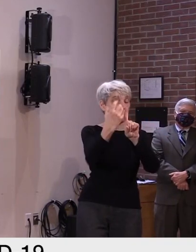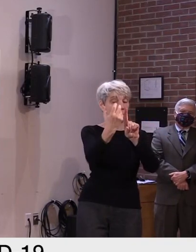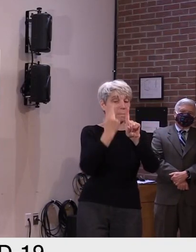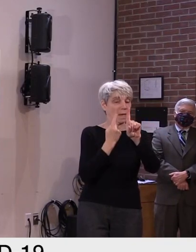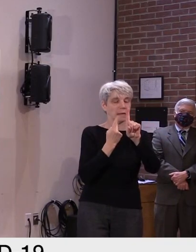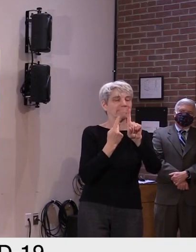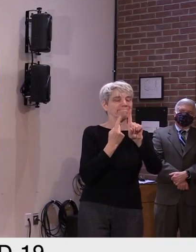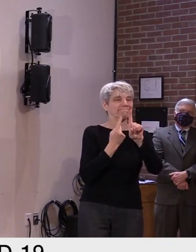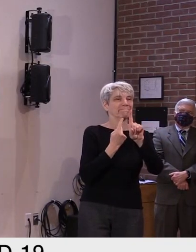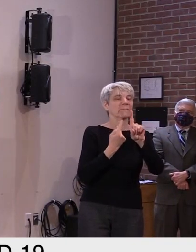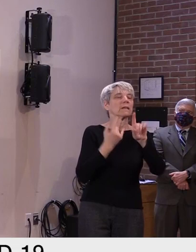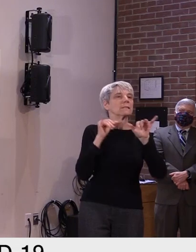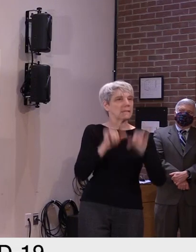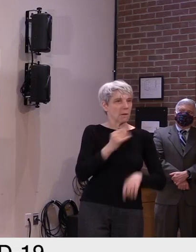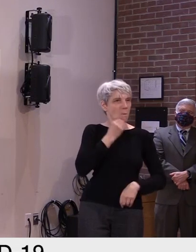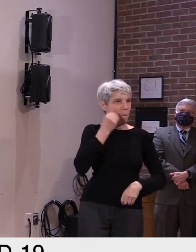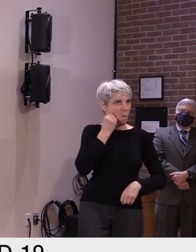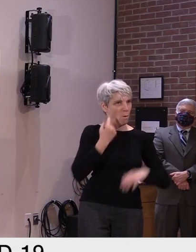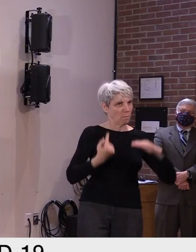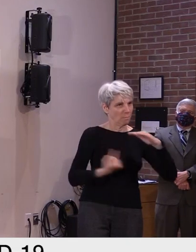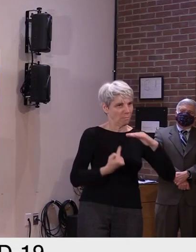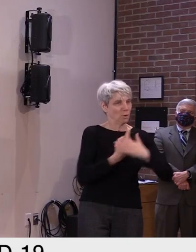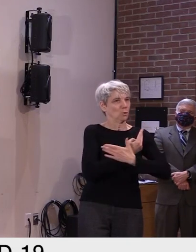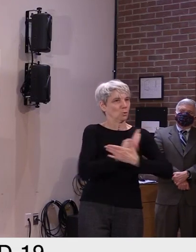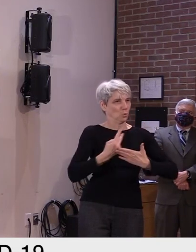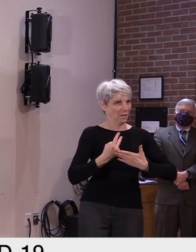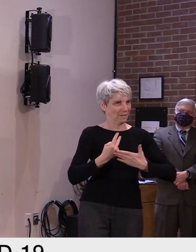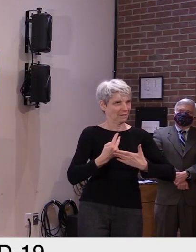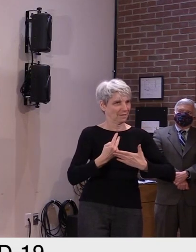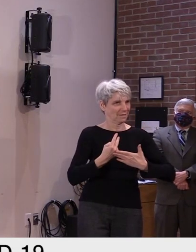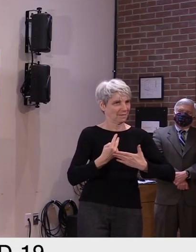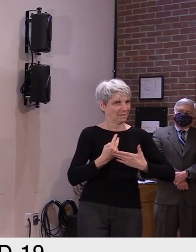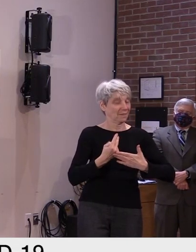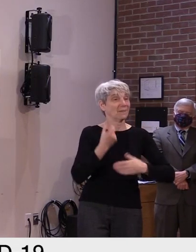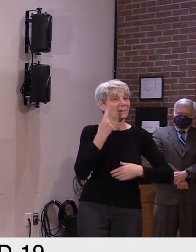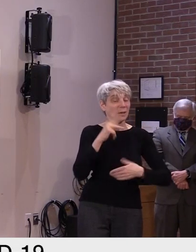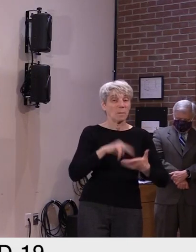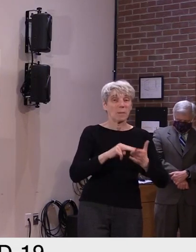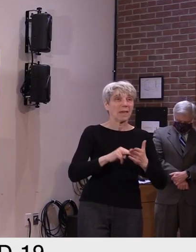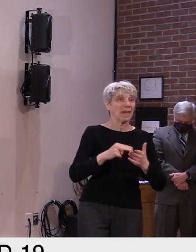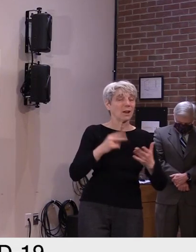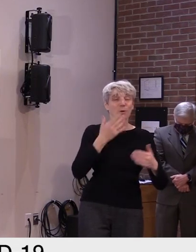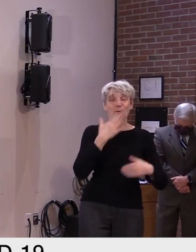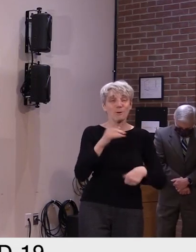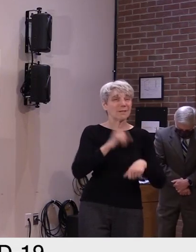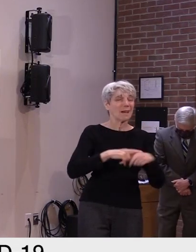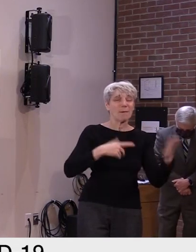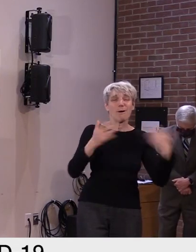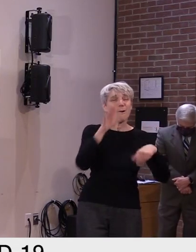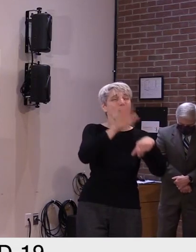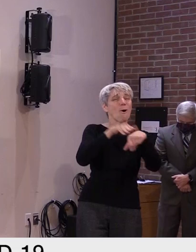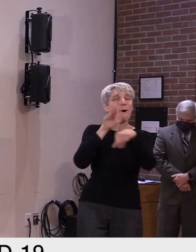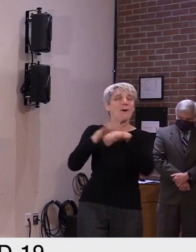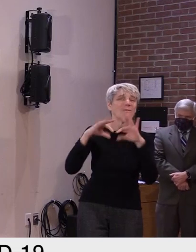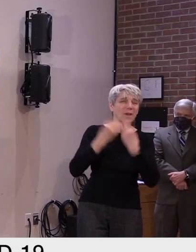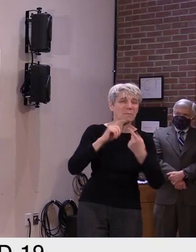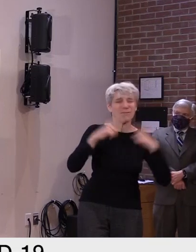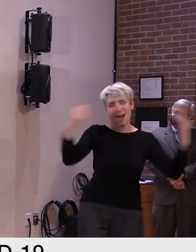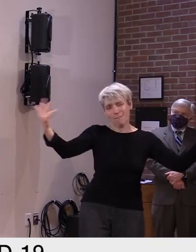not the best time for large gatherings or for others to visit from out of state, though we would crave for that to